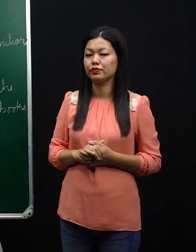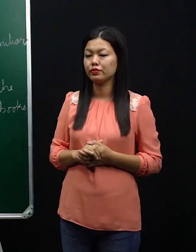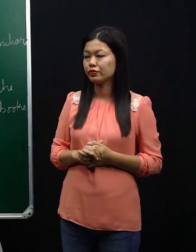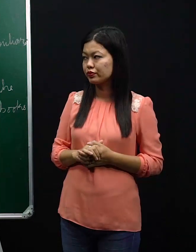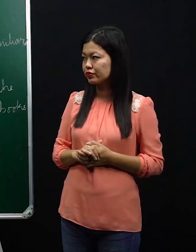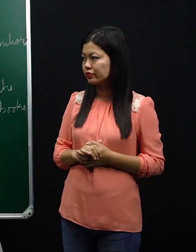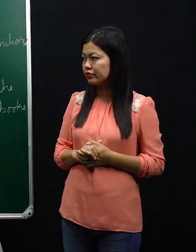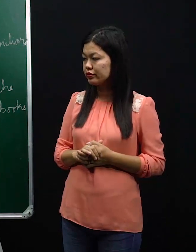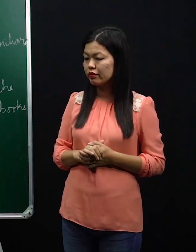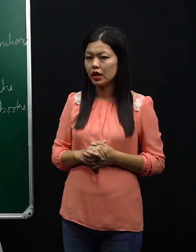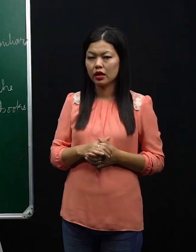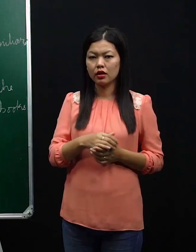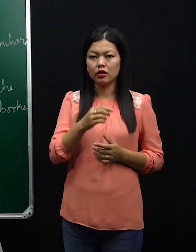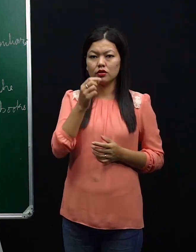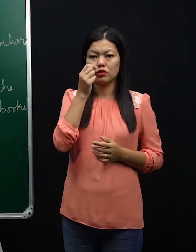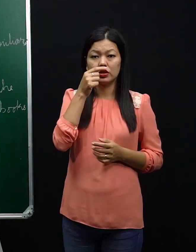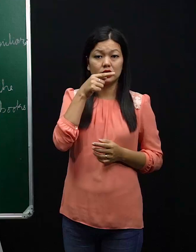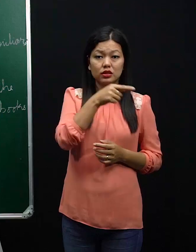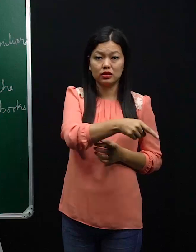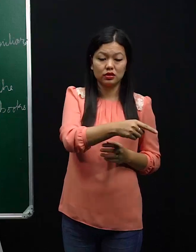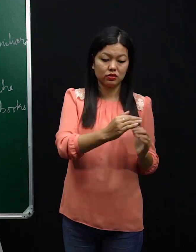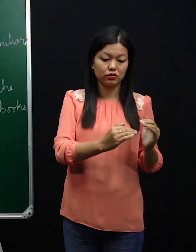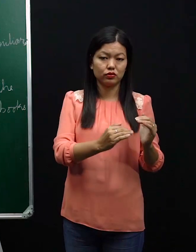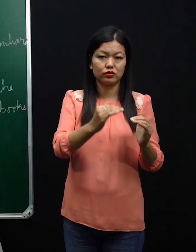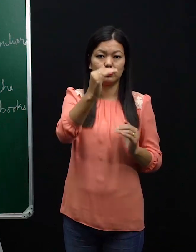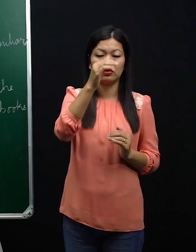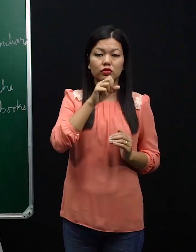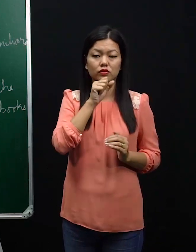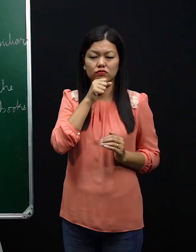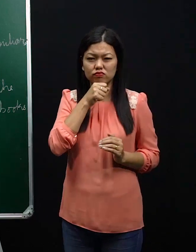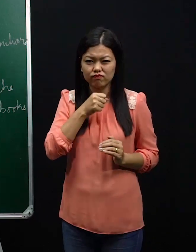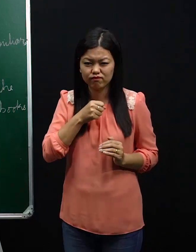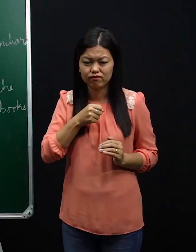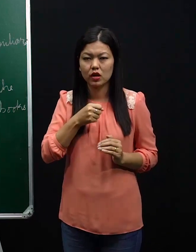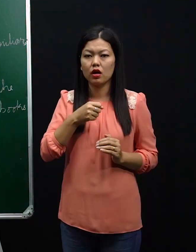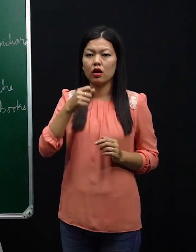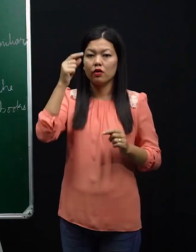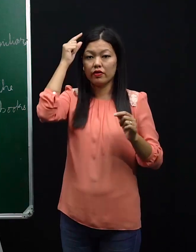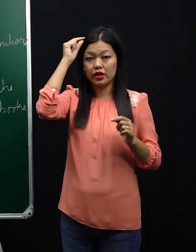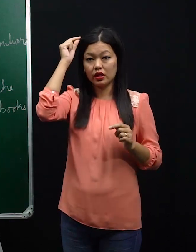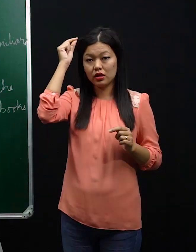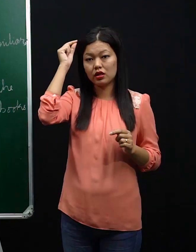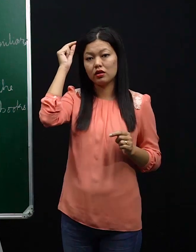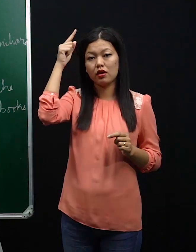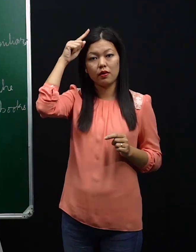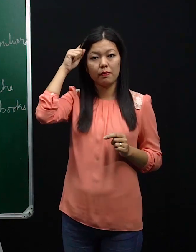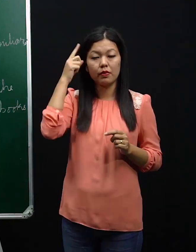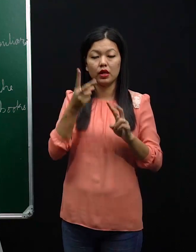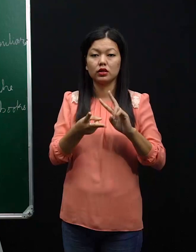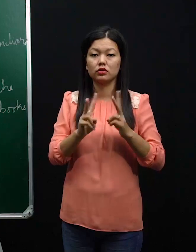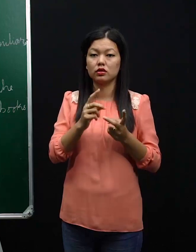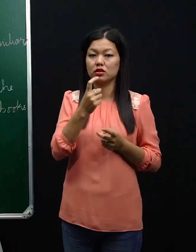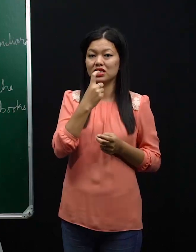his hairs turned gray. That's what we usually see. That's what we always see in an old person. And his face